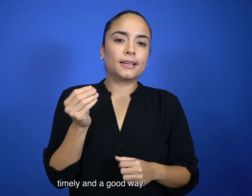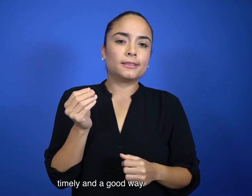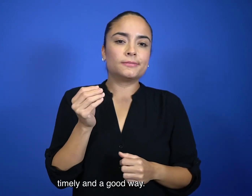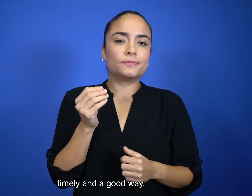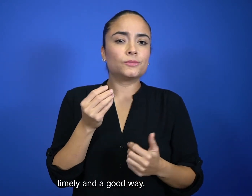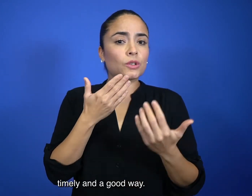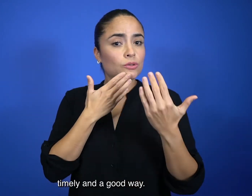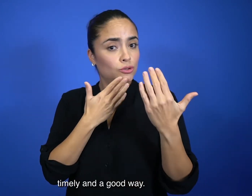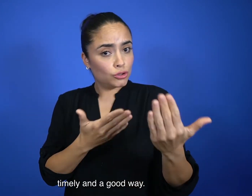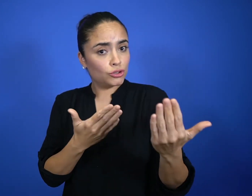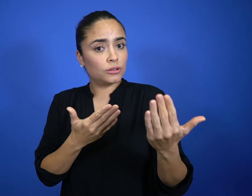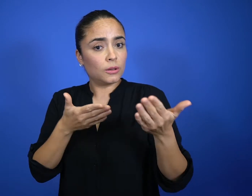good way.